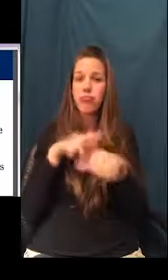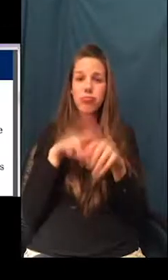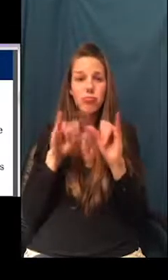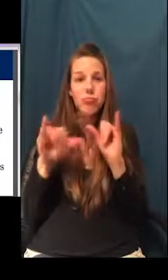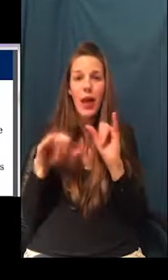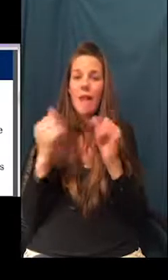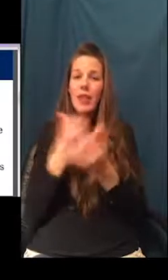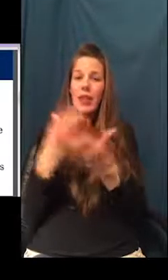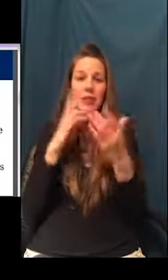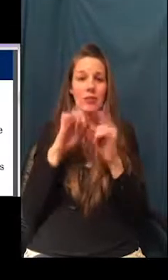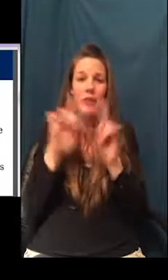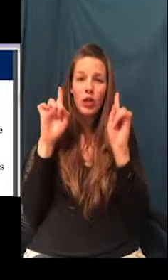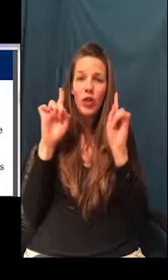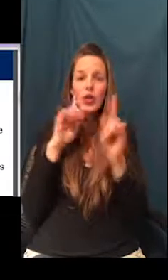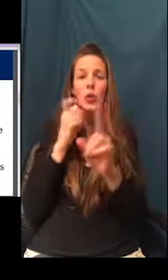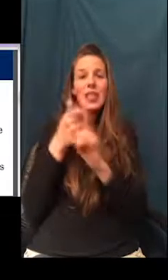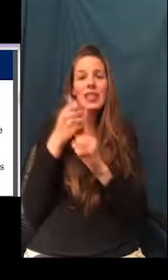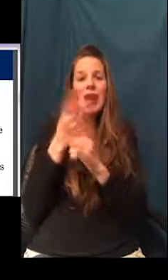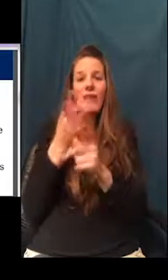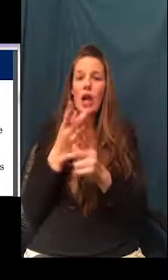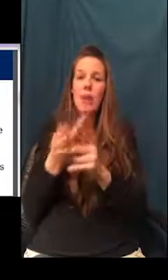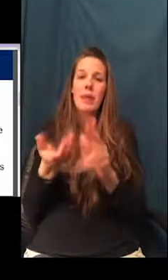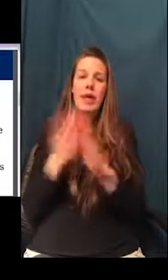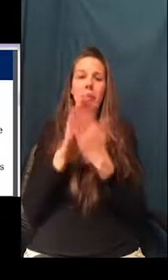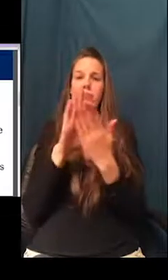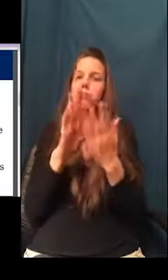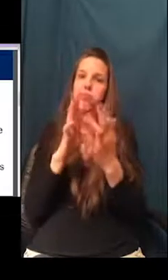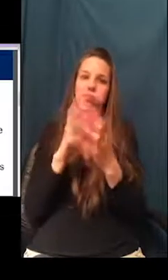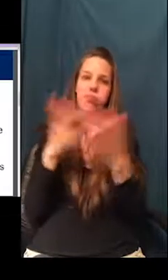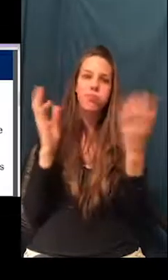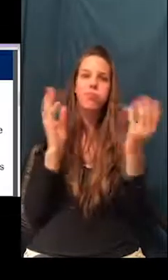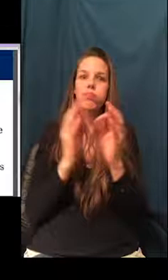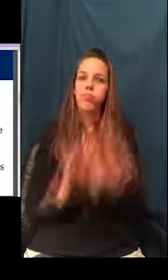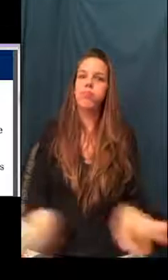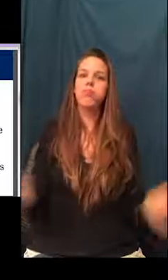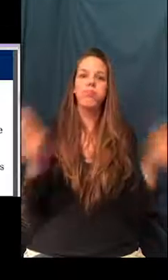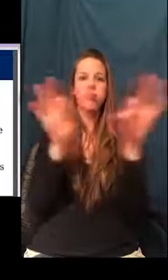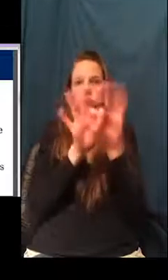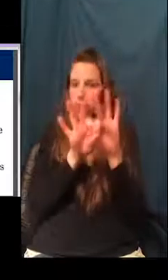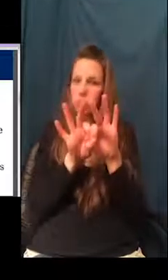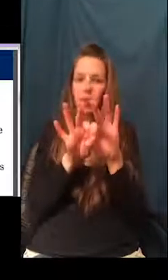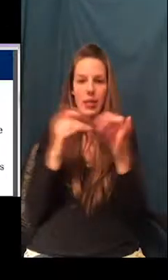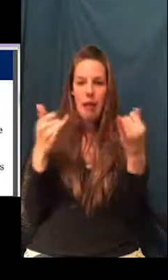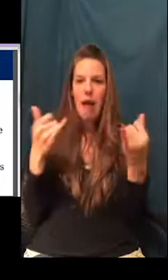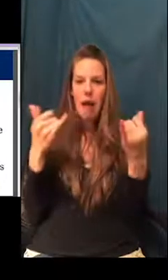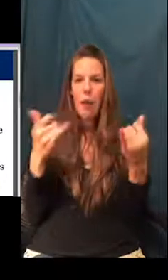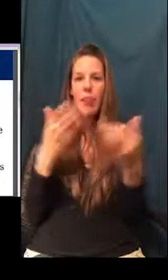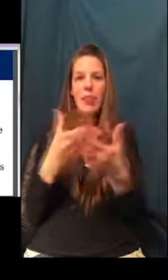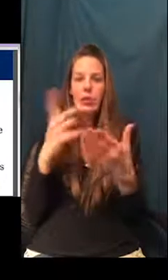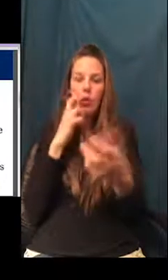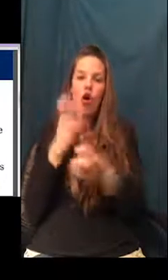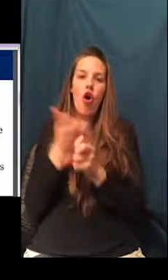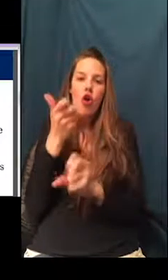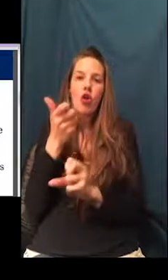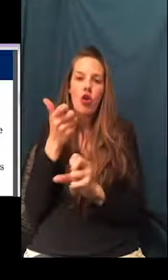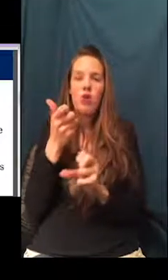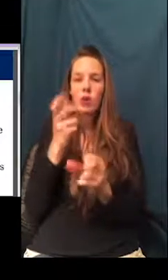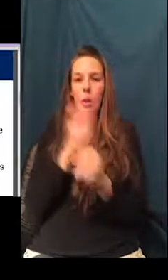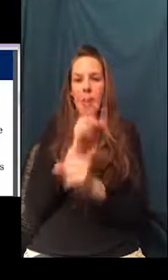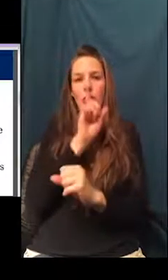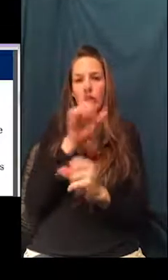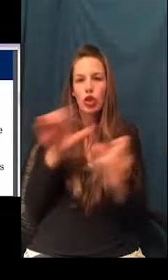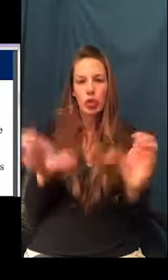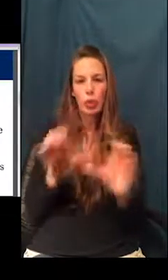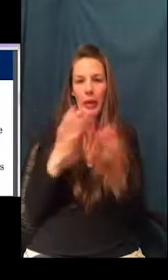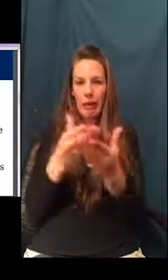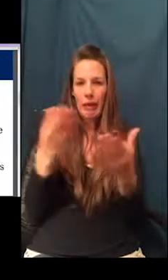is different. So self-care just becomes much, much, much more important when things get harder. So making sure that you're